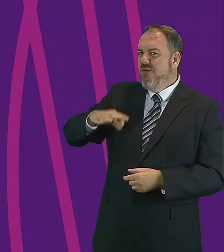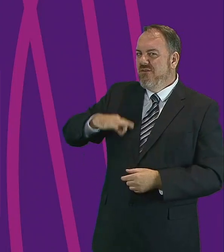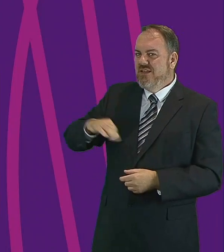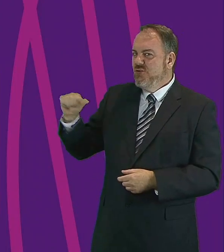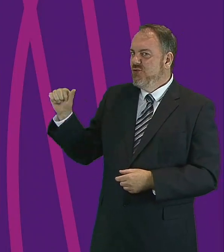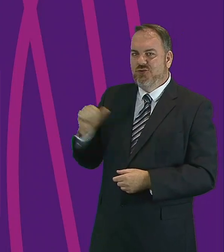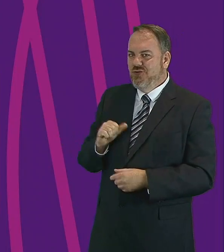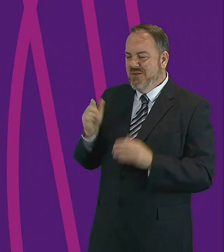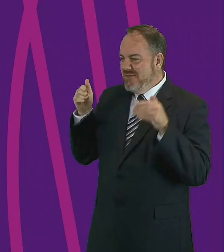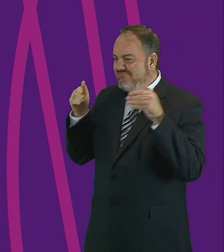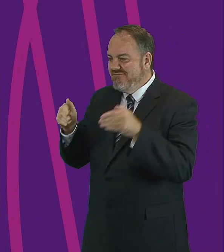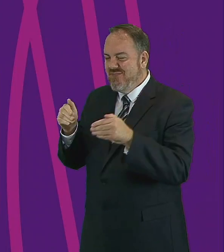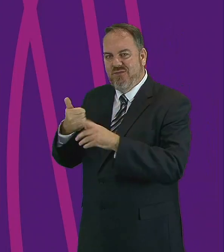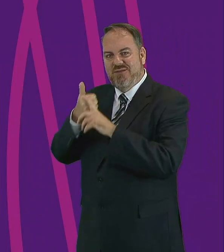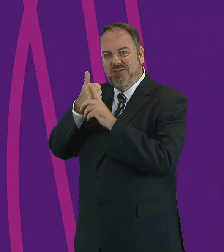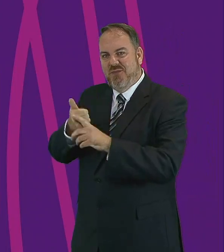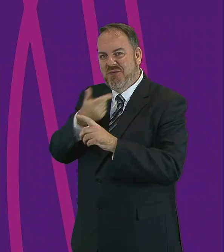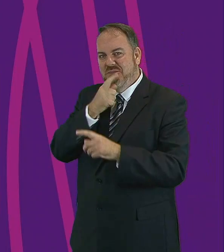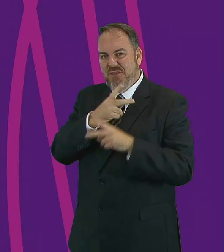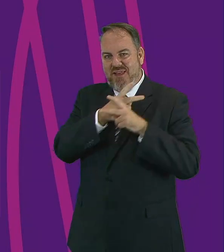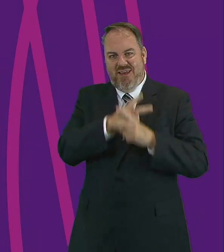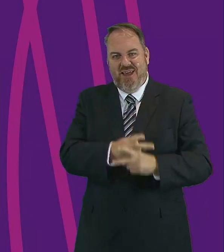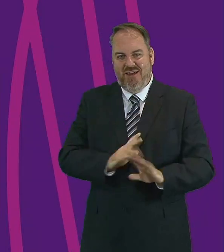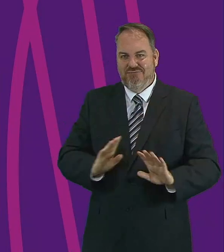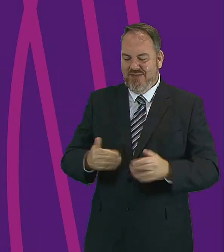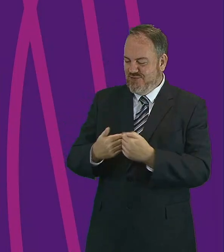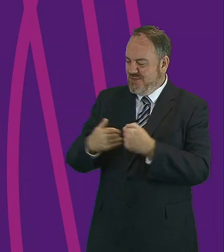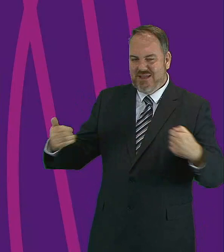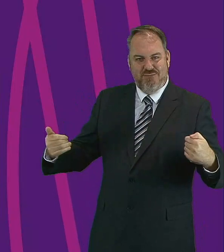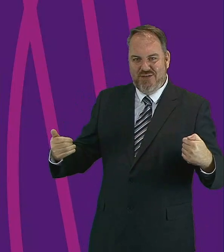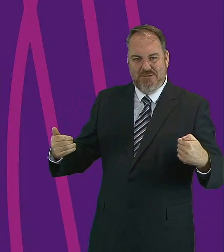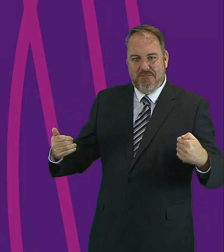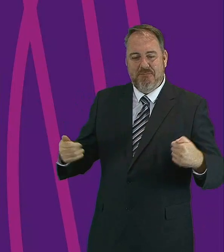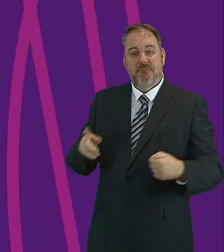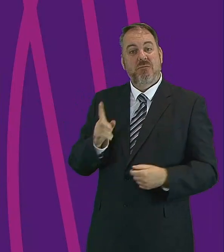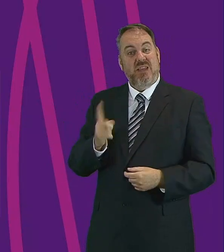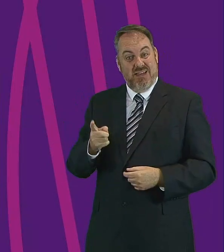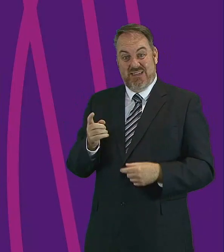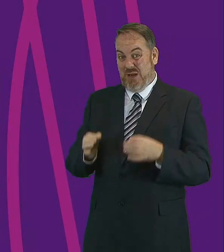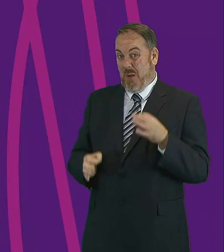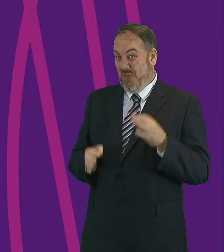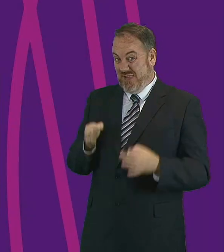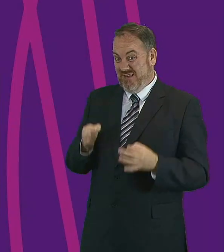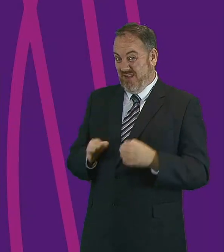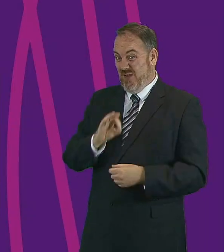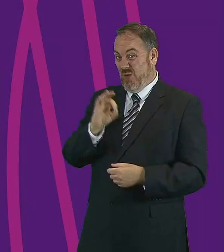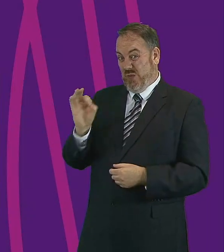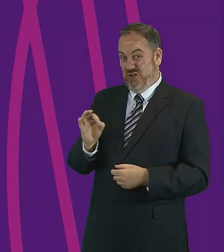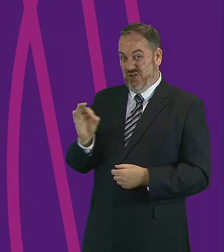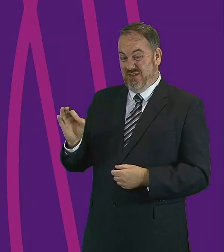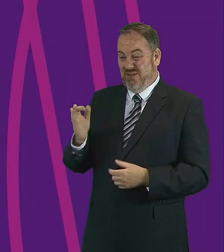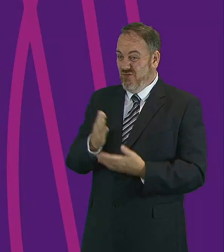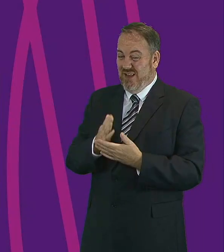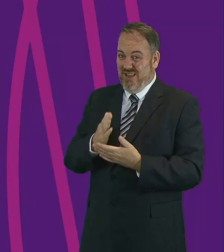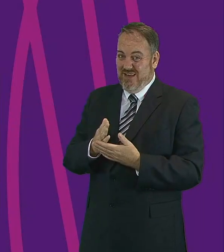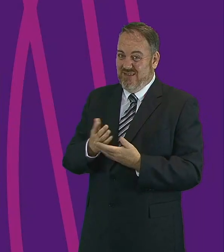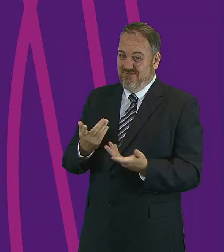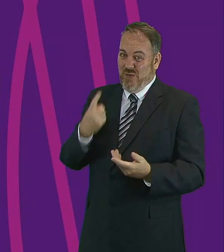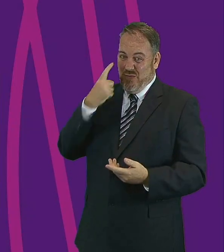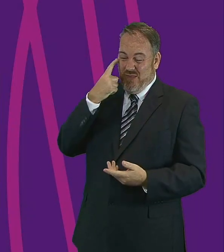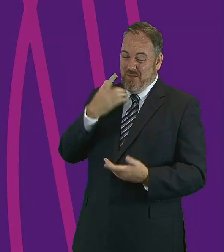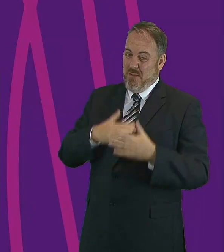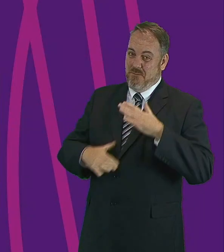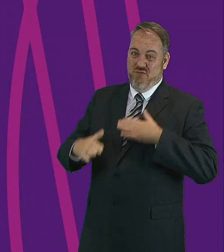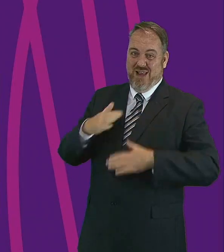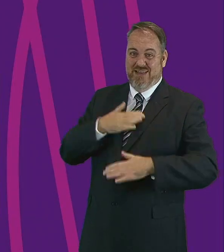the delivery of care. This is not a technical matter, it is a political question, it is a moral question. Why